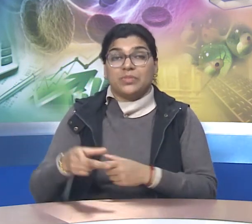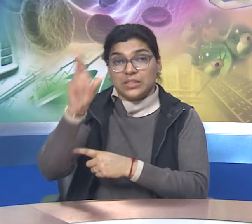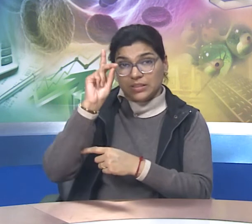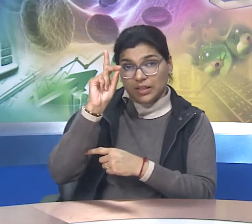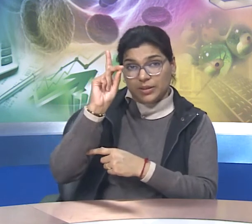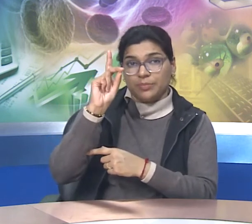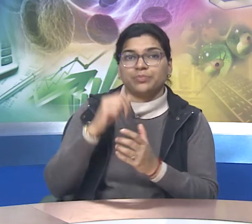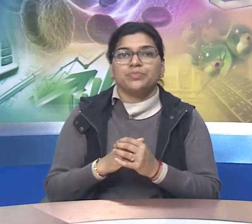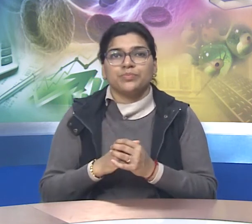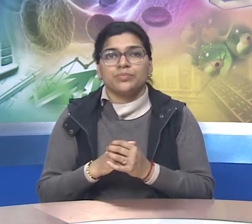it produces